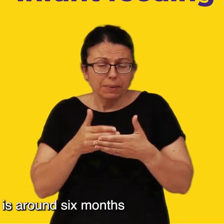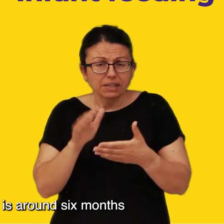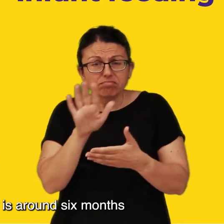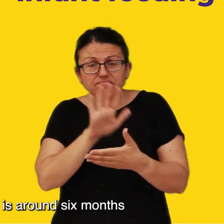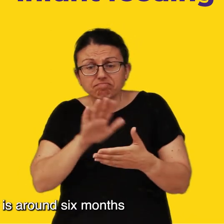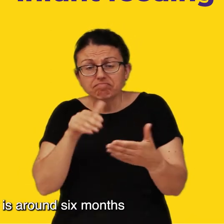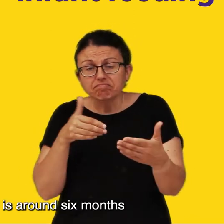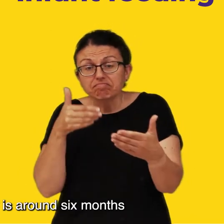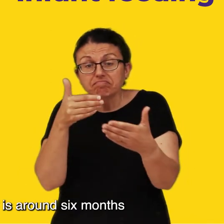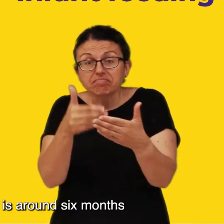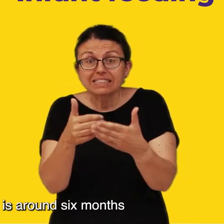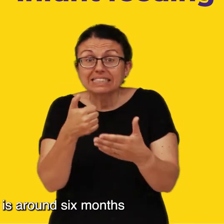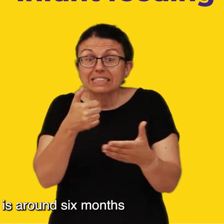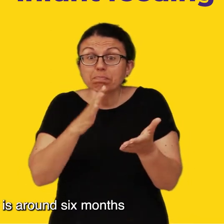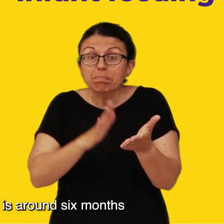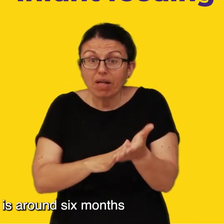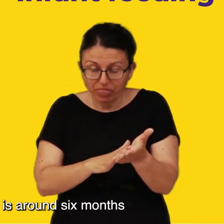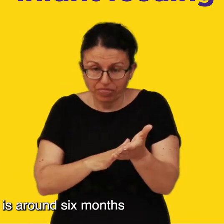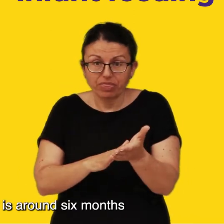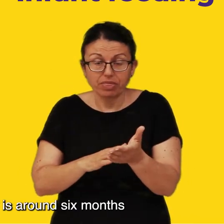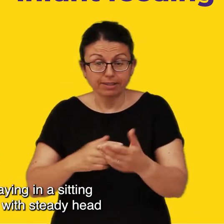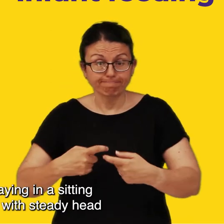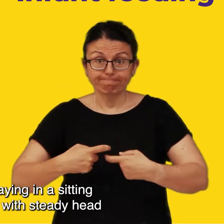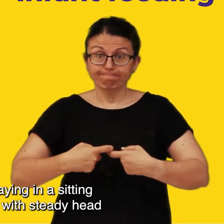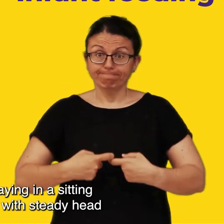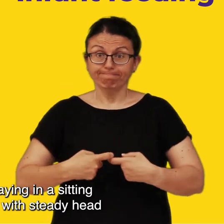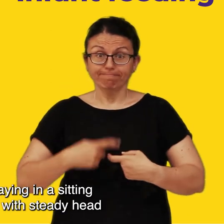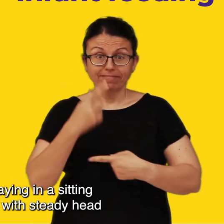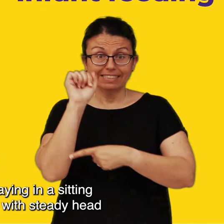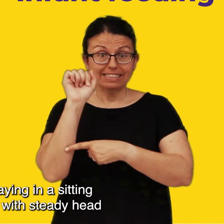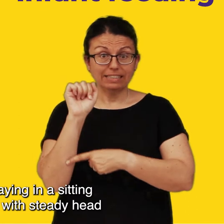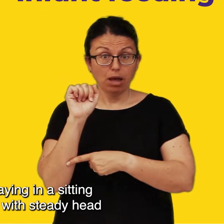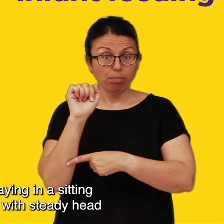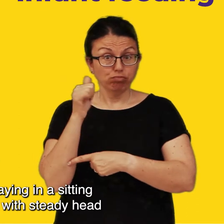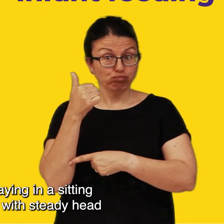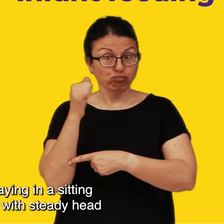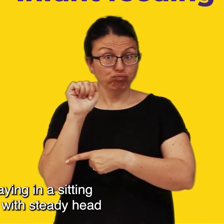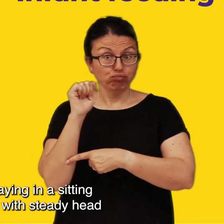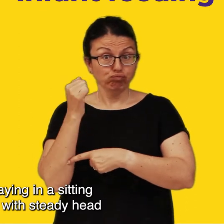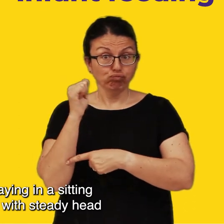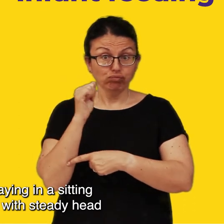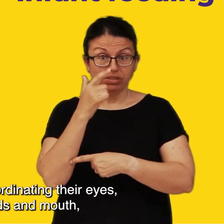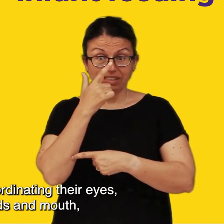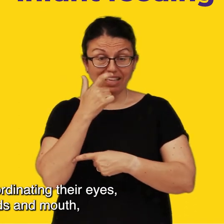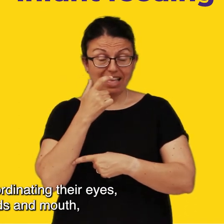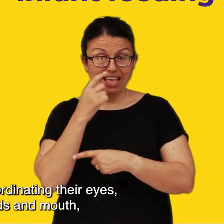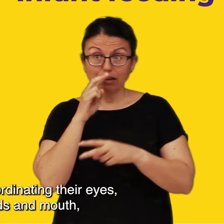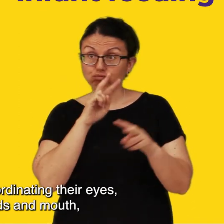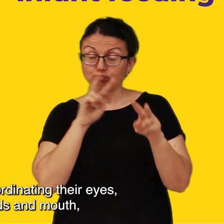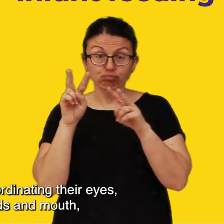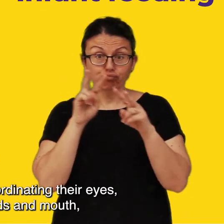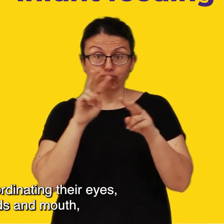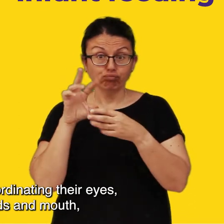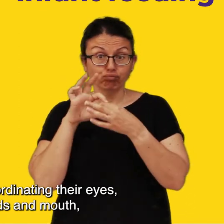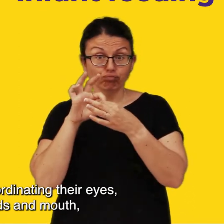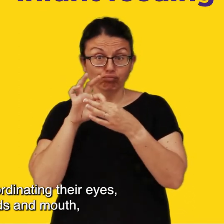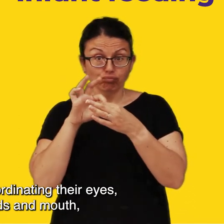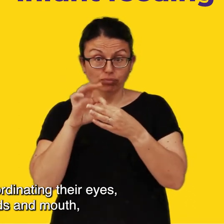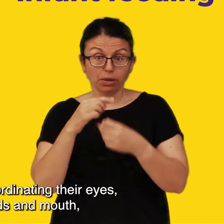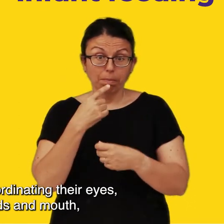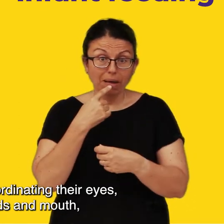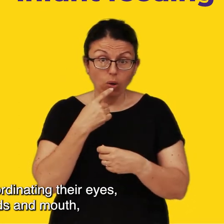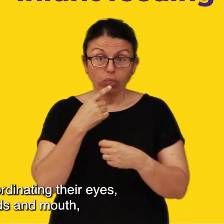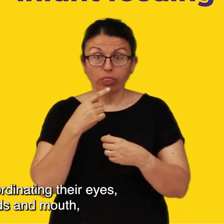If your baby is around 6 months, and staying in a sitting position with steady head, and is coordinating